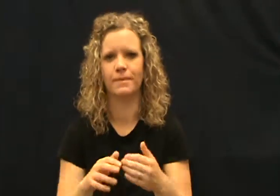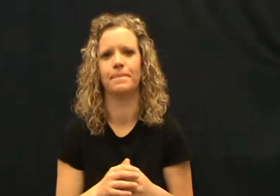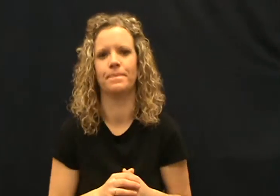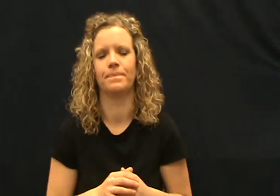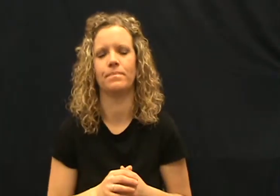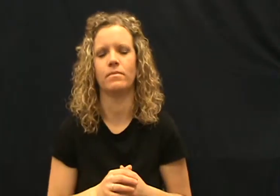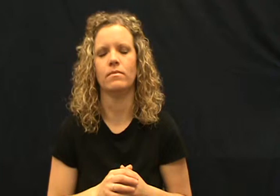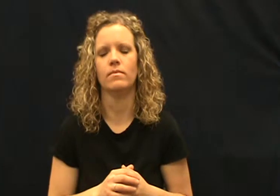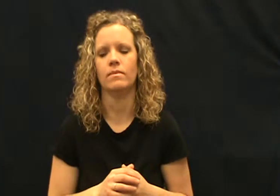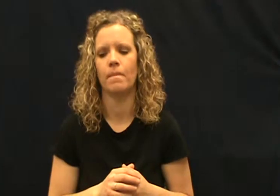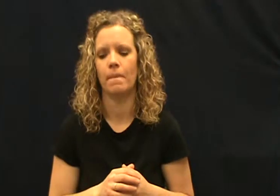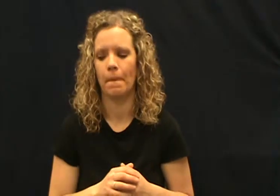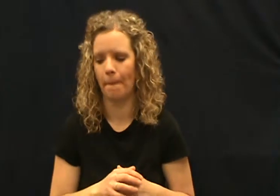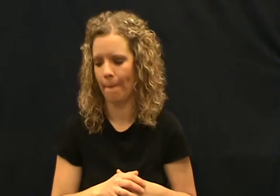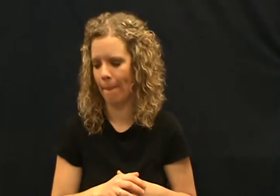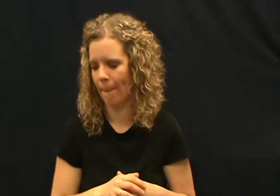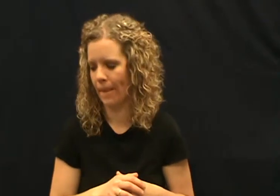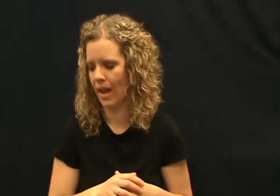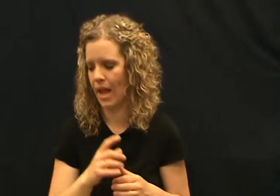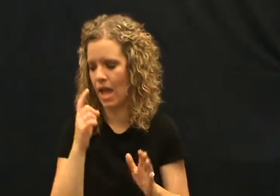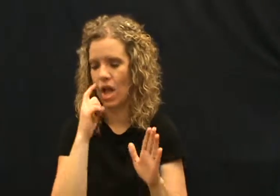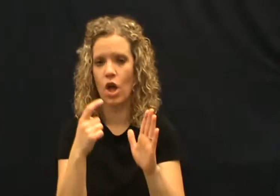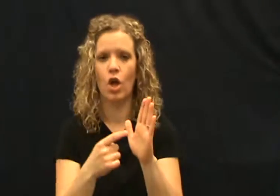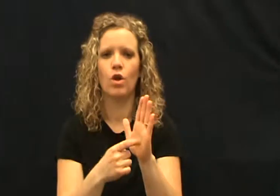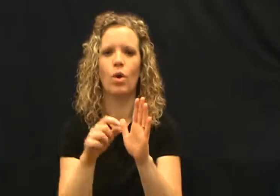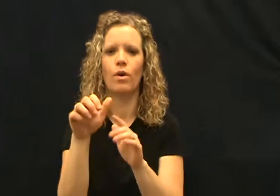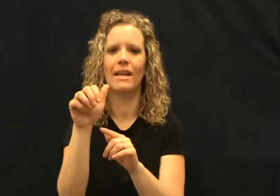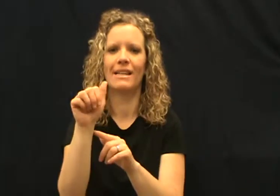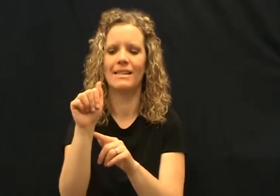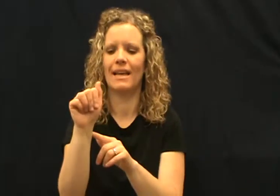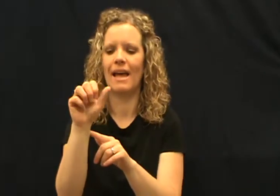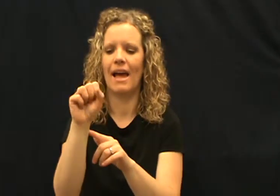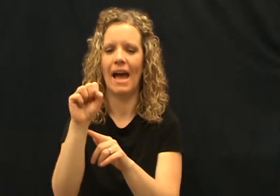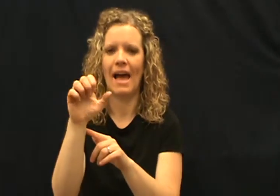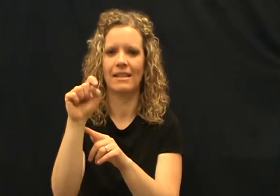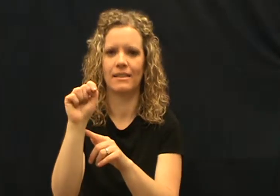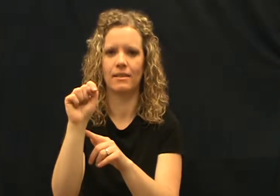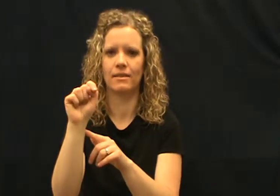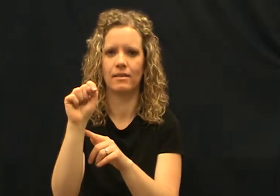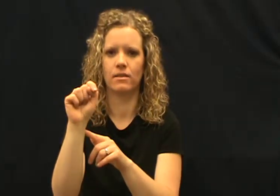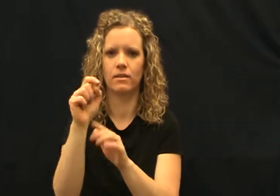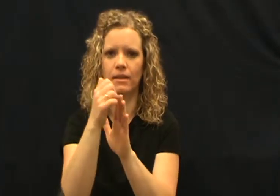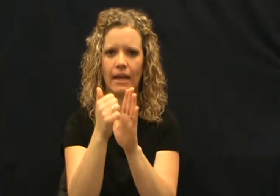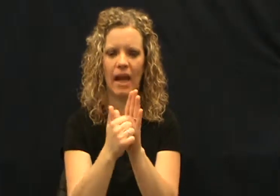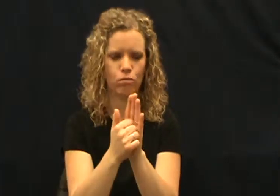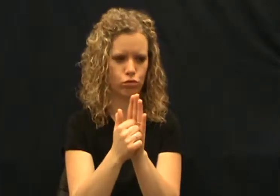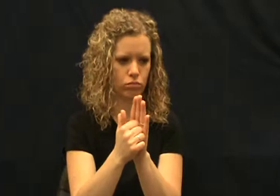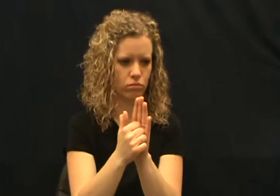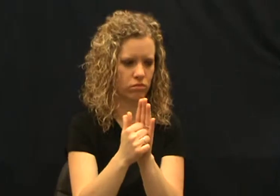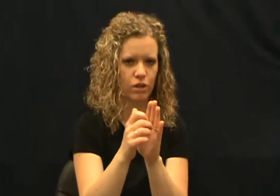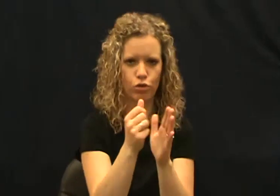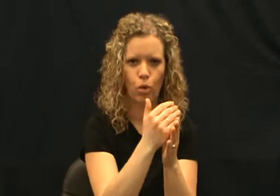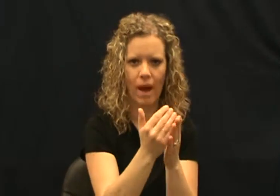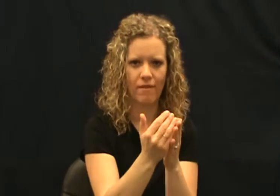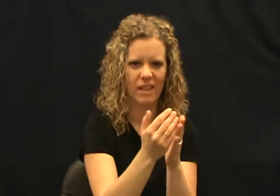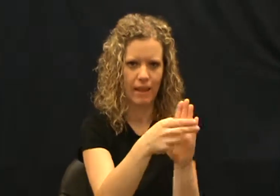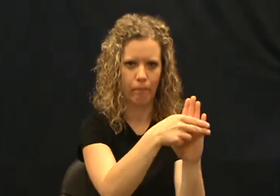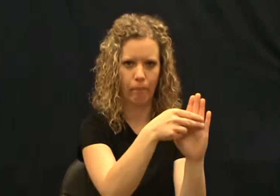now, if you look at your asset accounts, every account that's considered an asset is